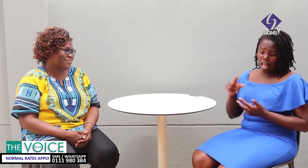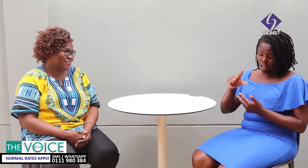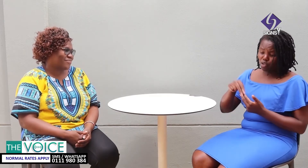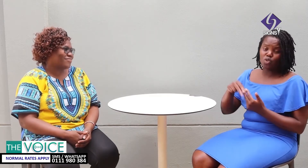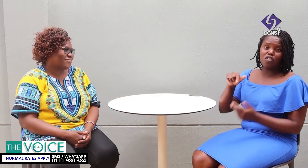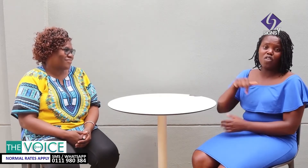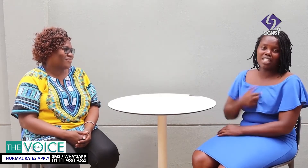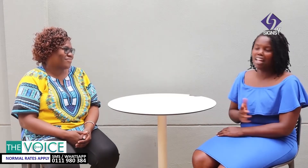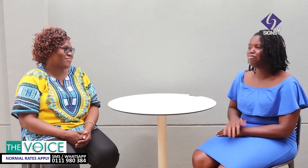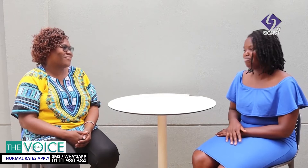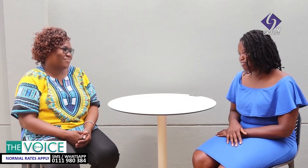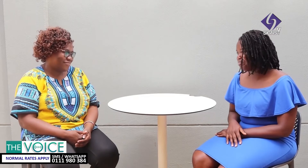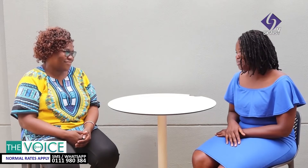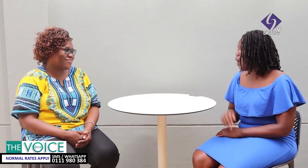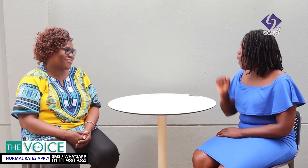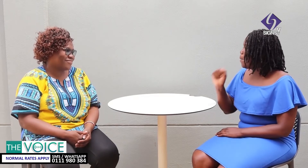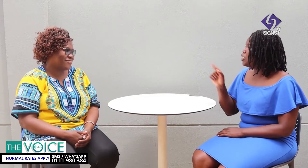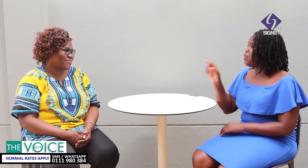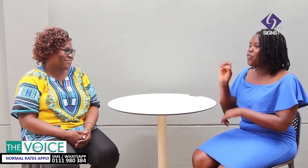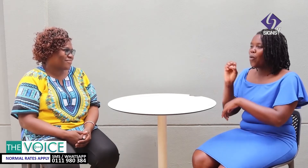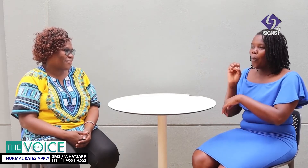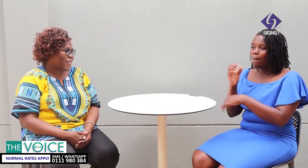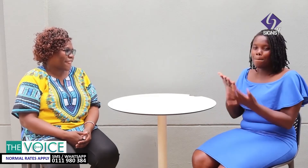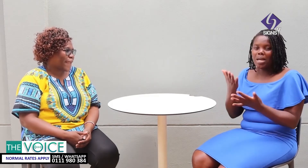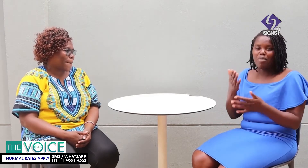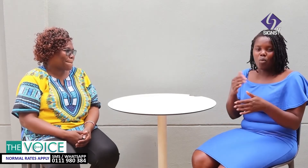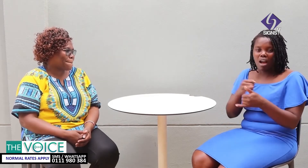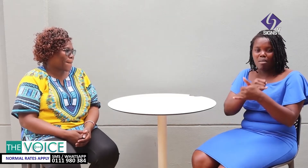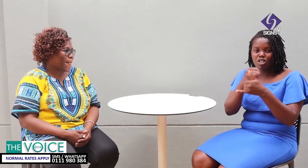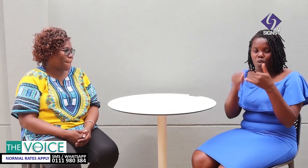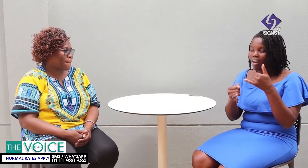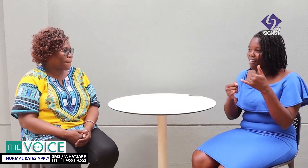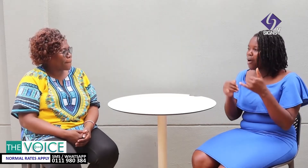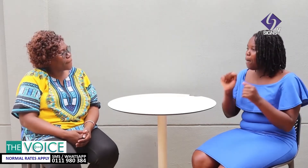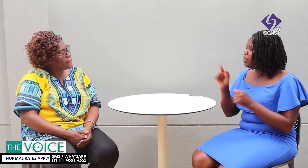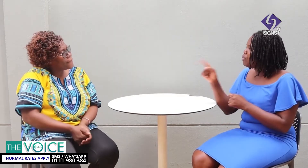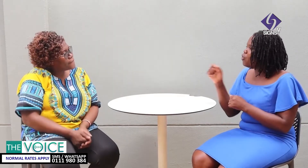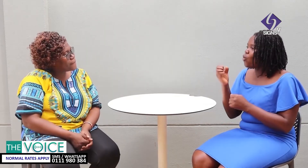it's important to stand up for yourself. Whatever passion you have,